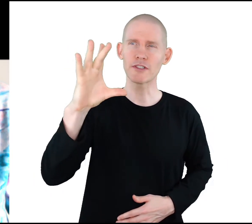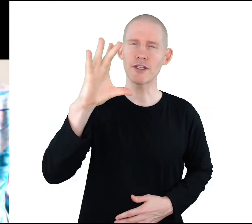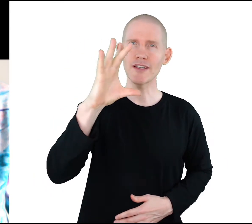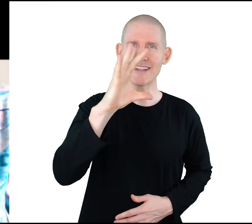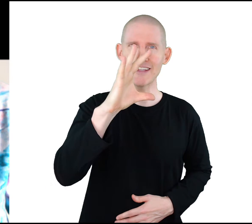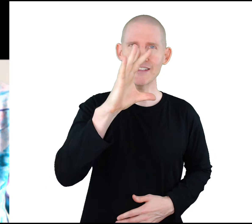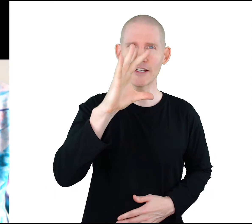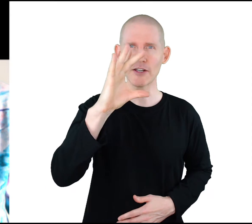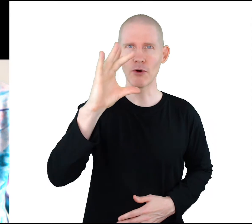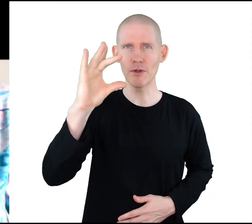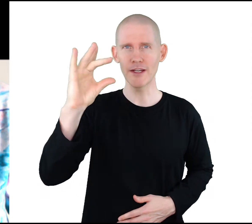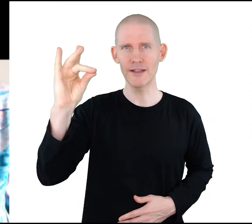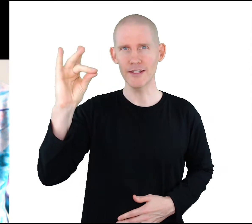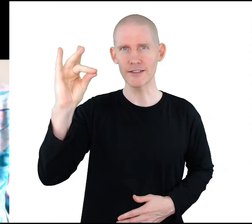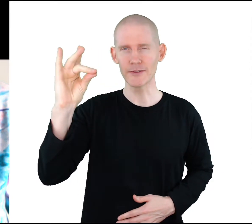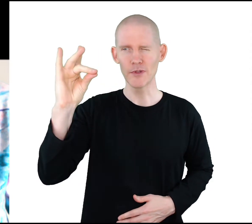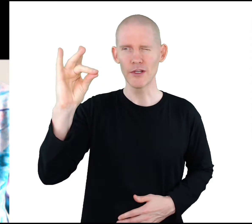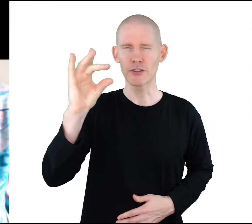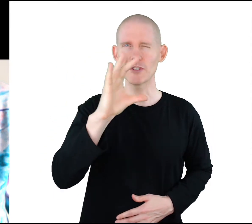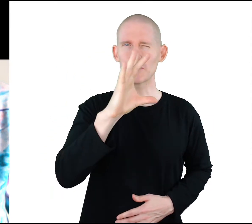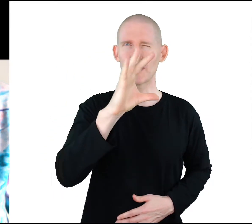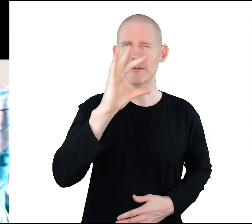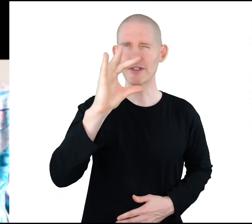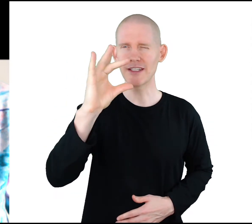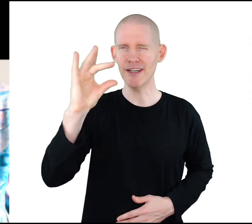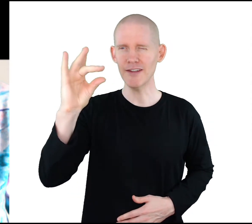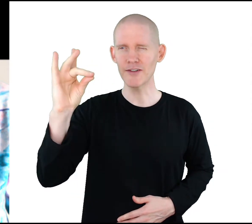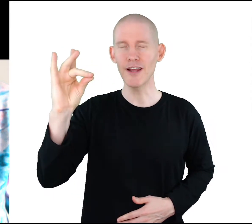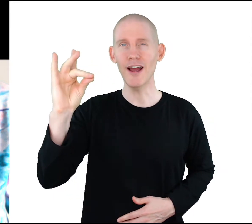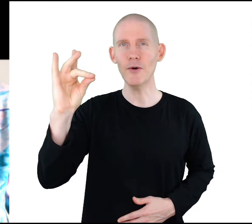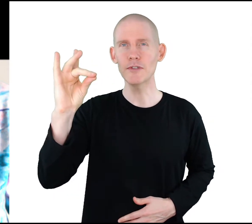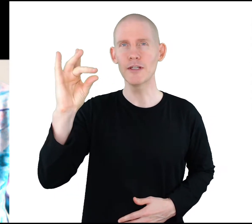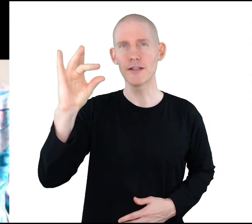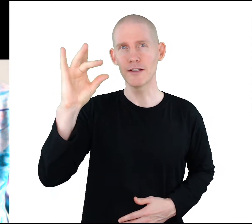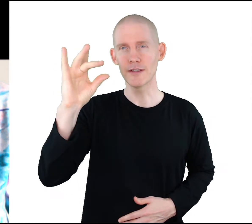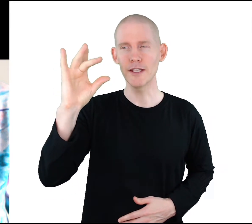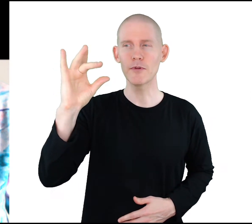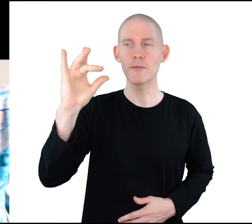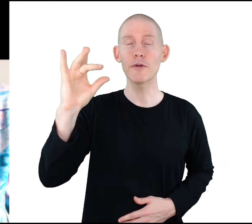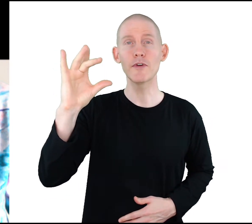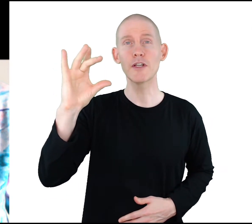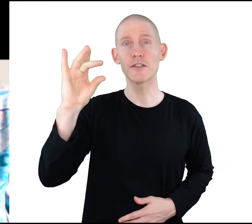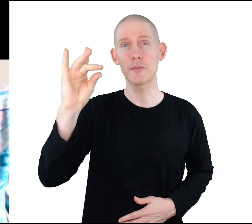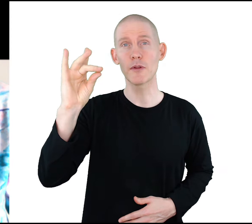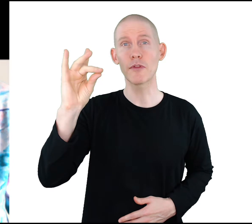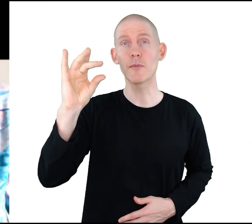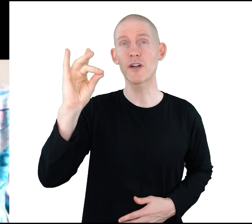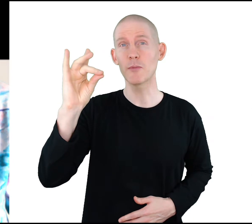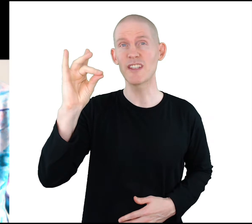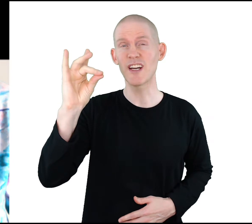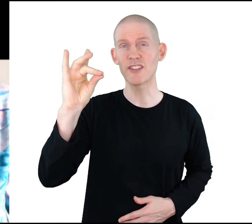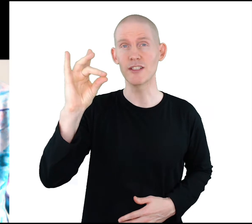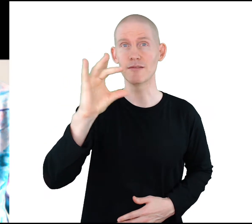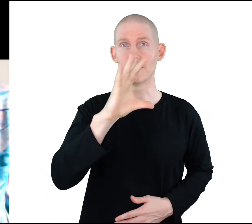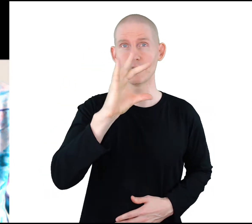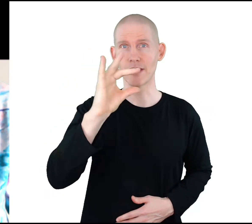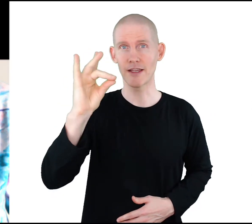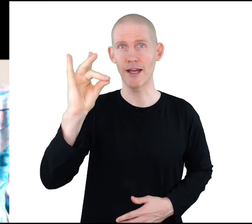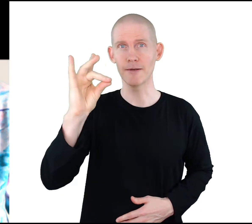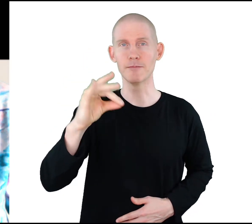start like this and go like this. So once we come together and out, the tip of the middle finger, tip of the thumb are going to be touching like that,